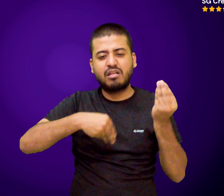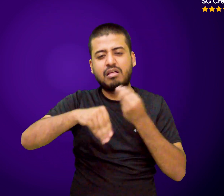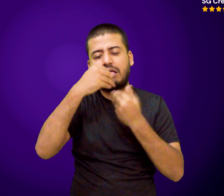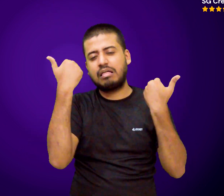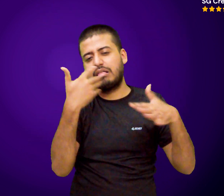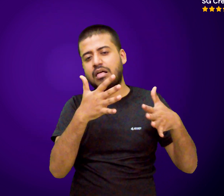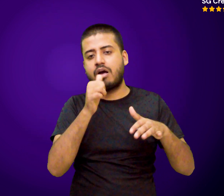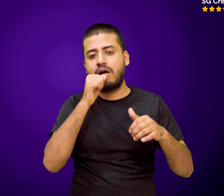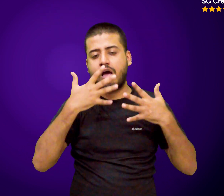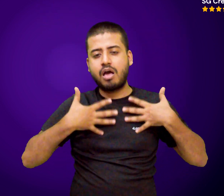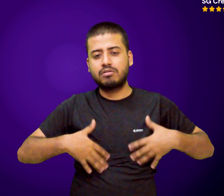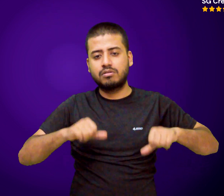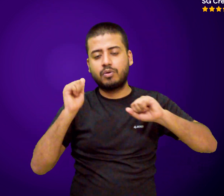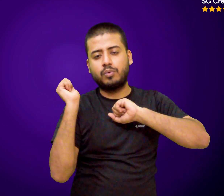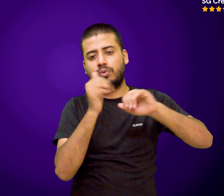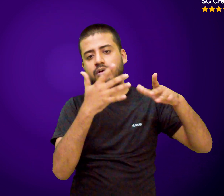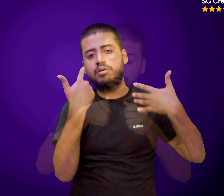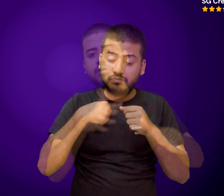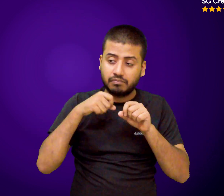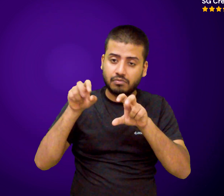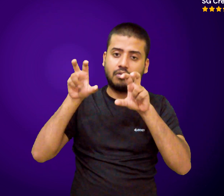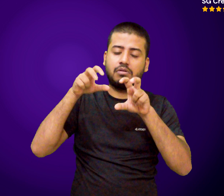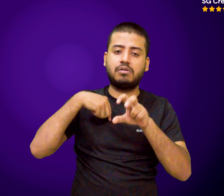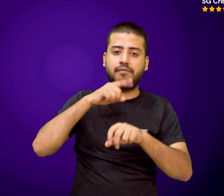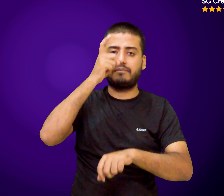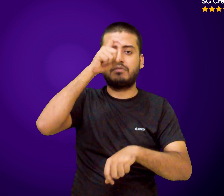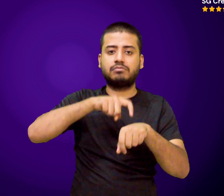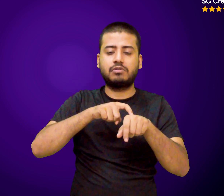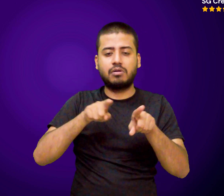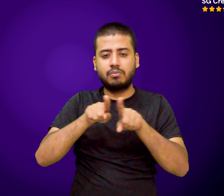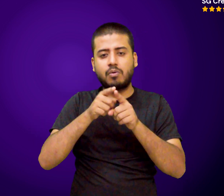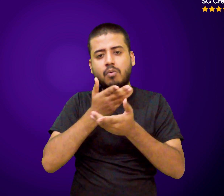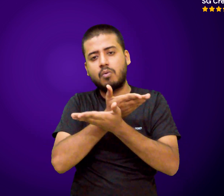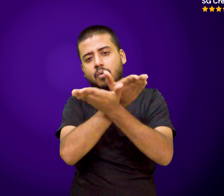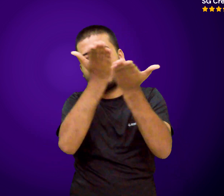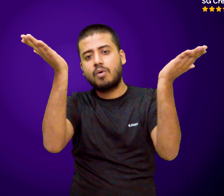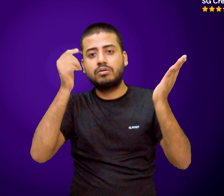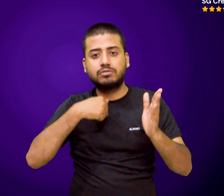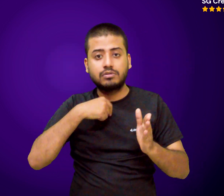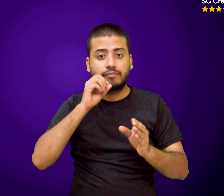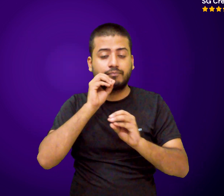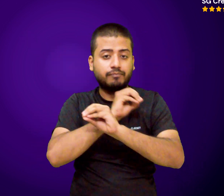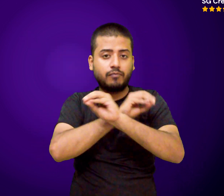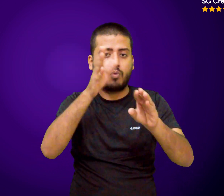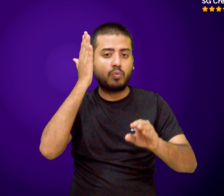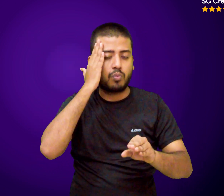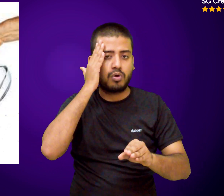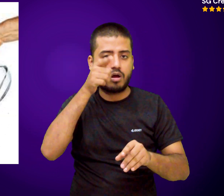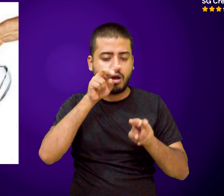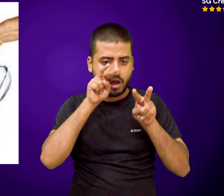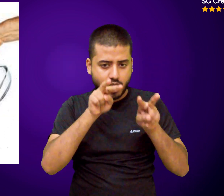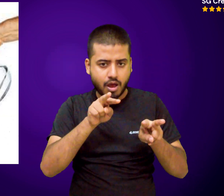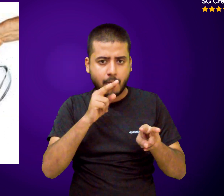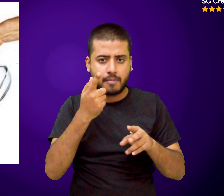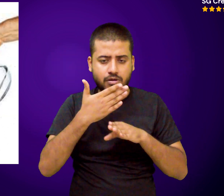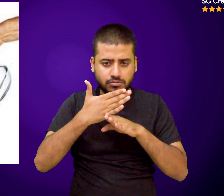in moderation, wine may be part of a healthy lifestyle, but it's crucial to be aware of the potential risks and to drink